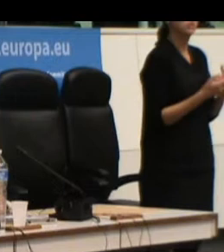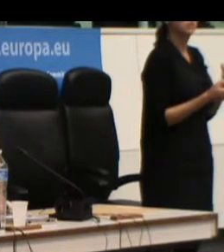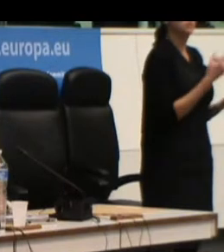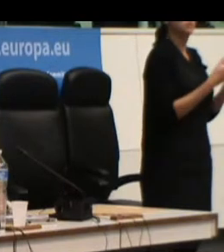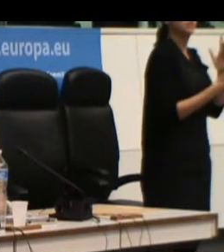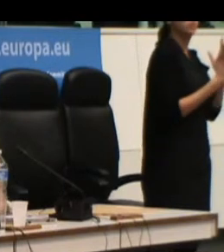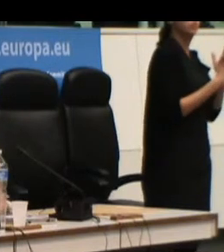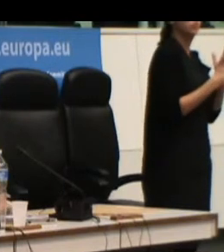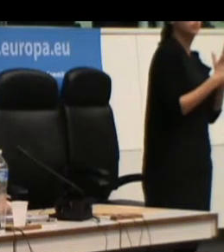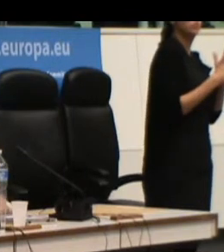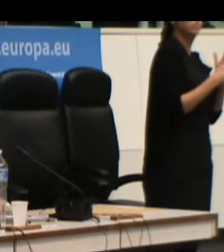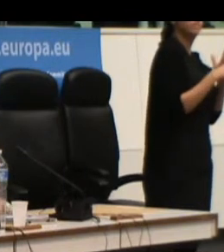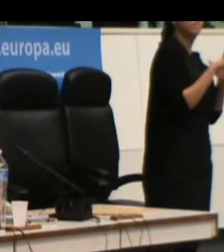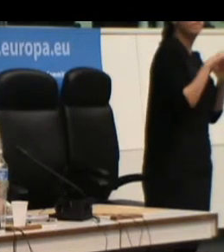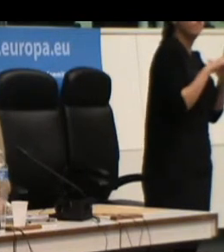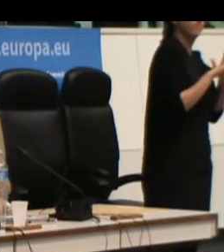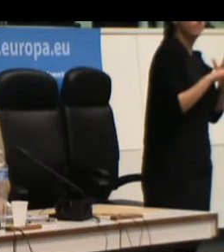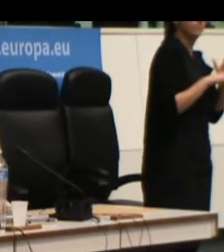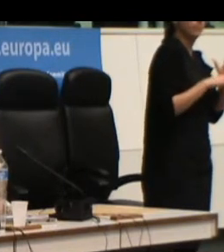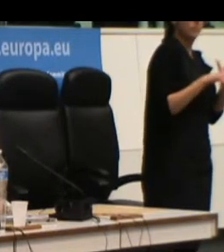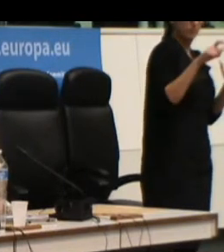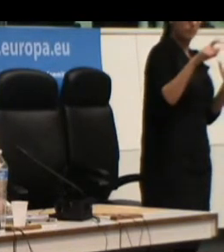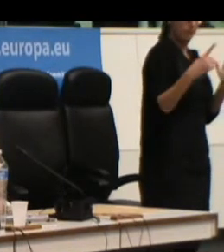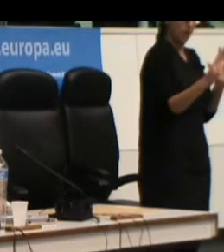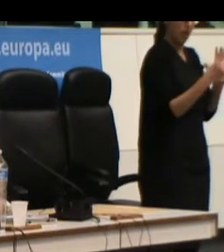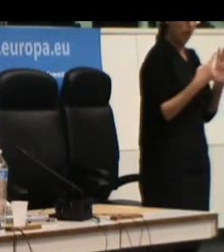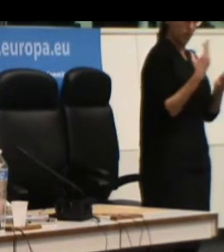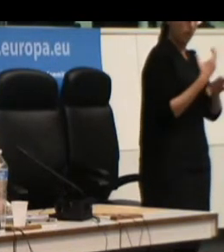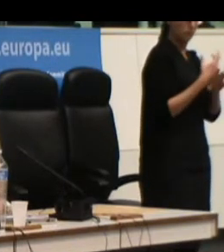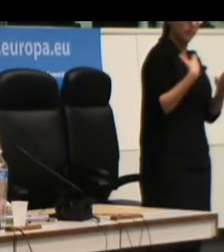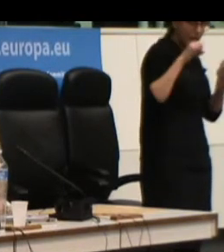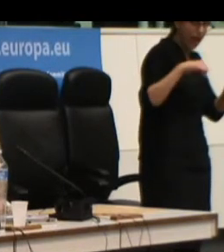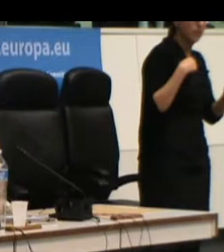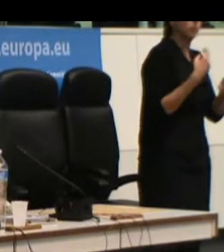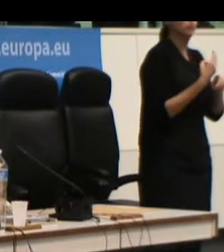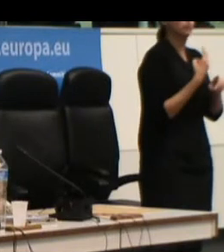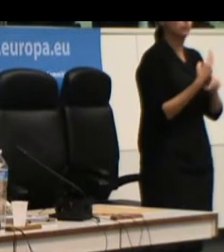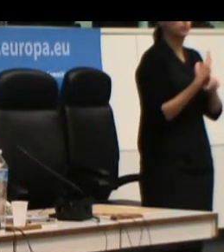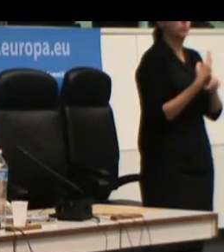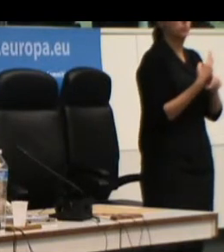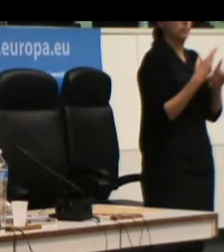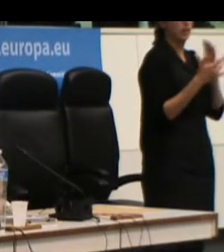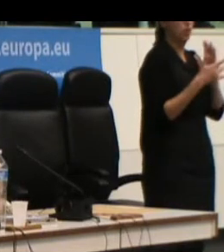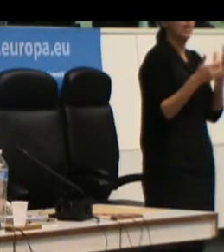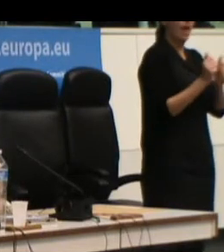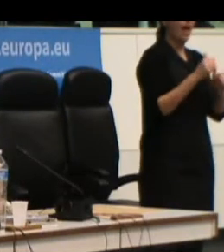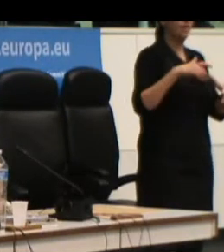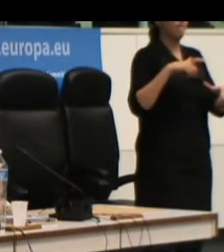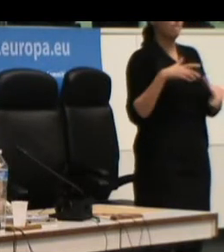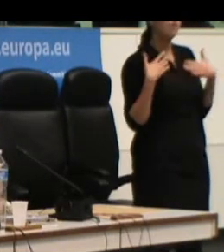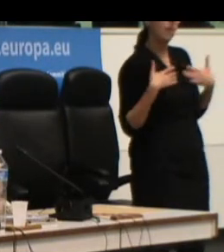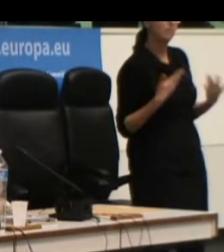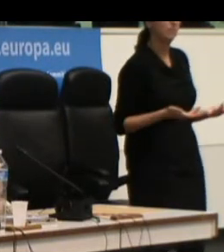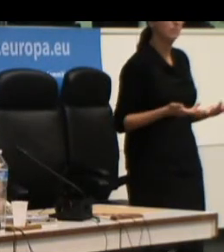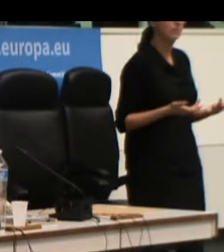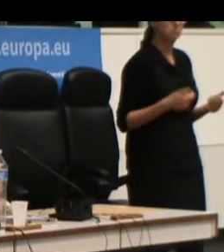products to enable our customers to become more digitally literate and just really to have a bit of fun. You know, it's really, you know,